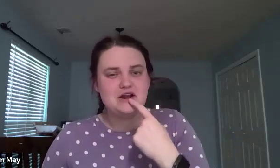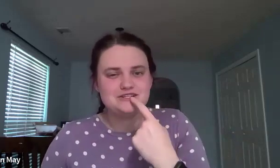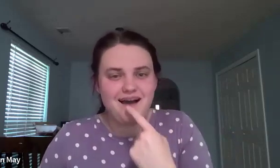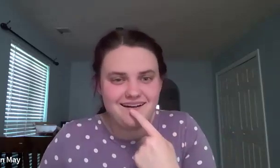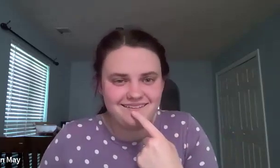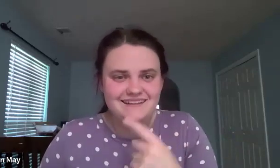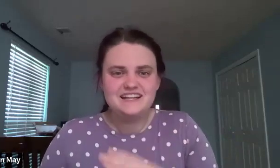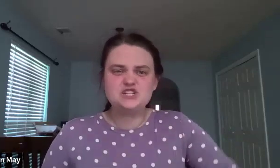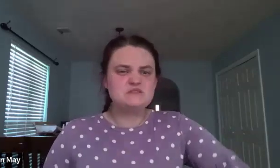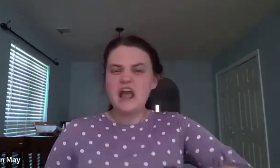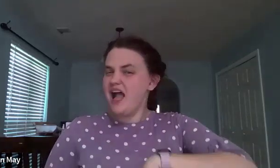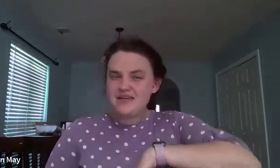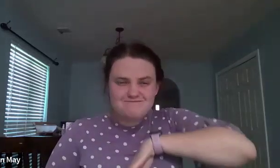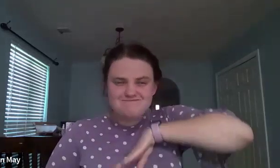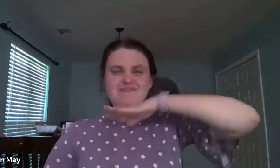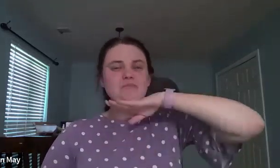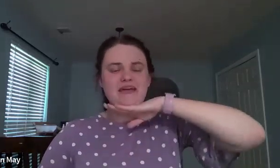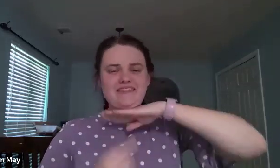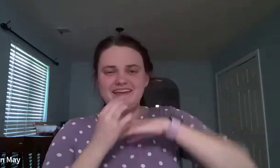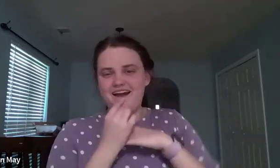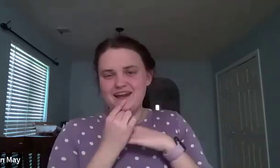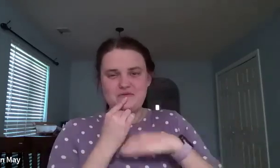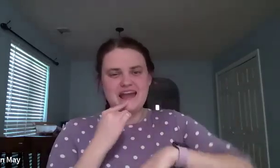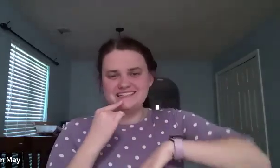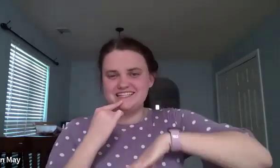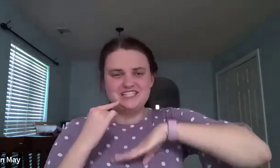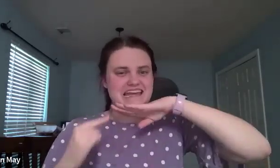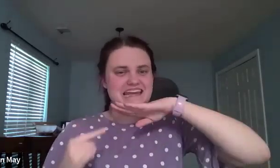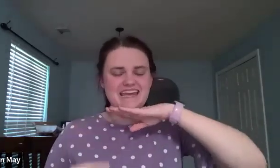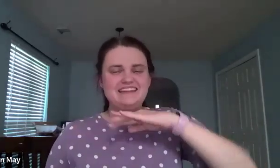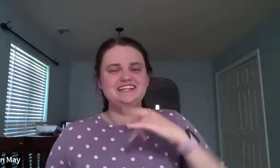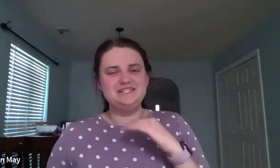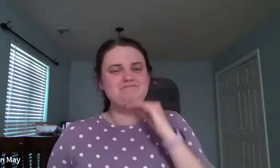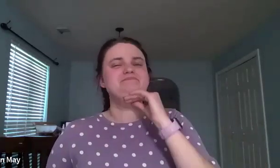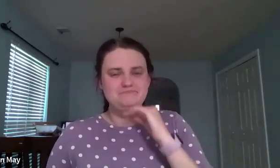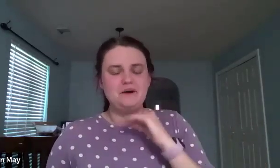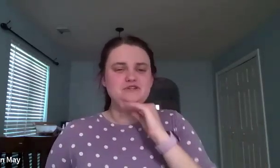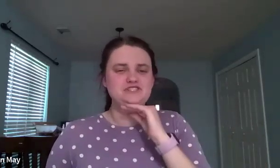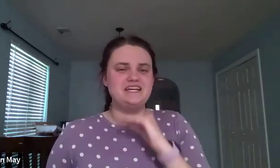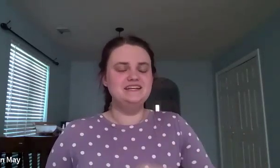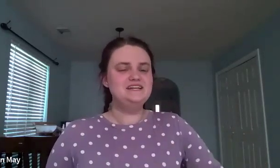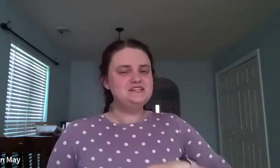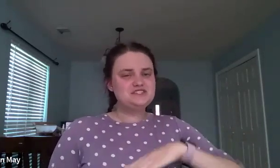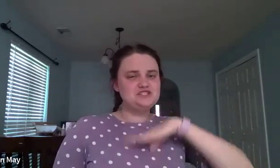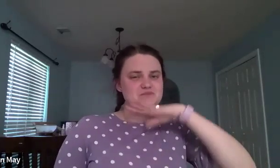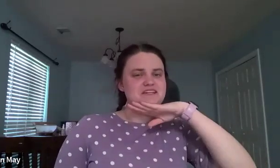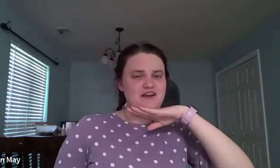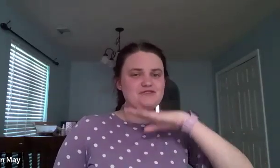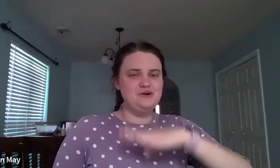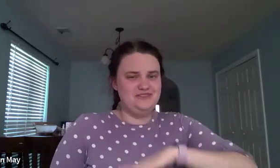her tongue because she was like, and then got it right as like she hit it, and like she bumped her chin. So just be careful with